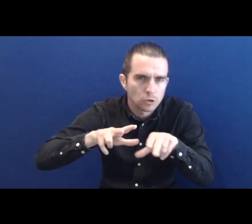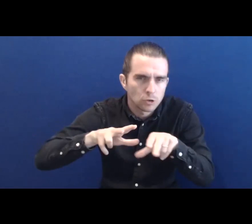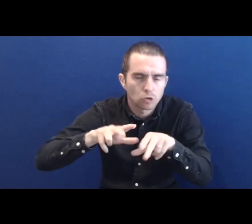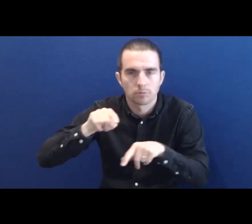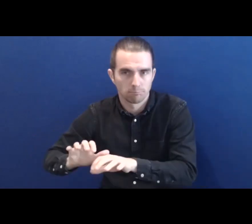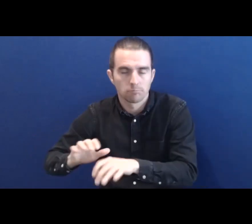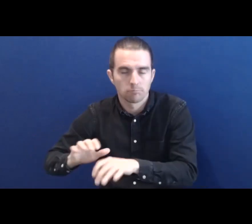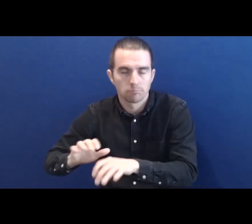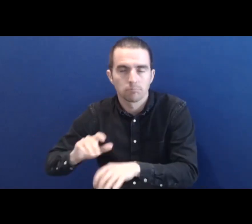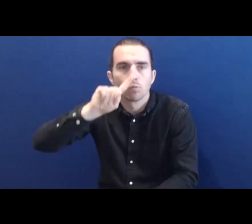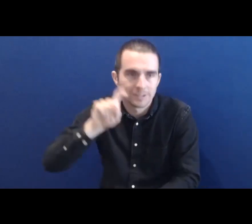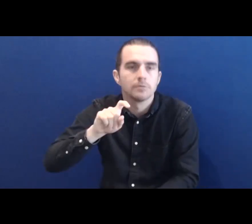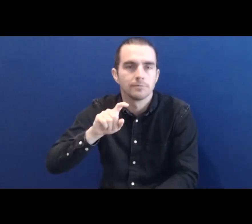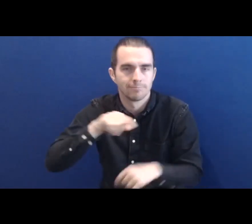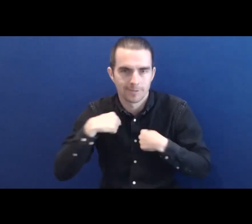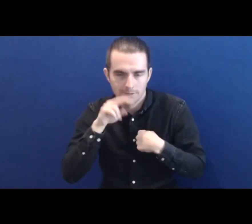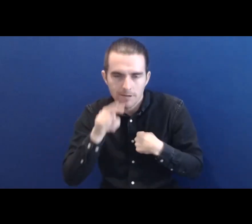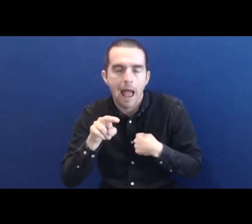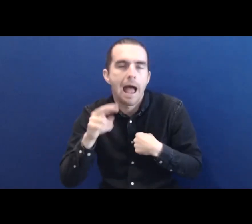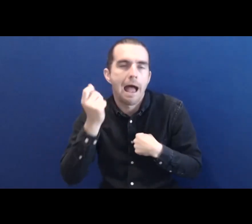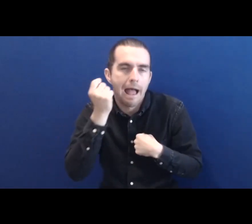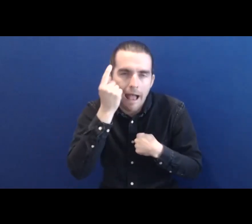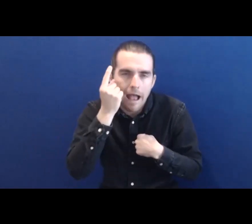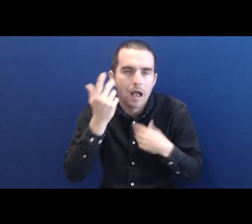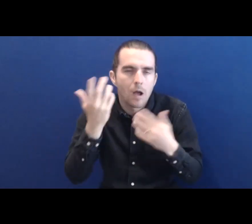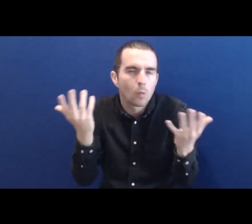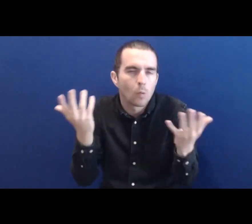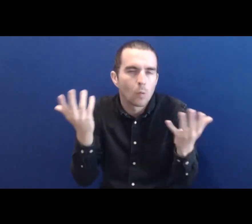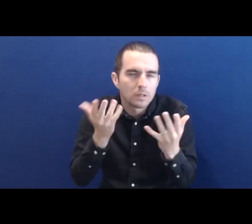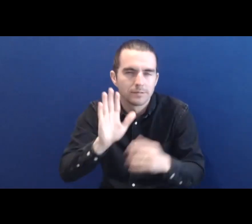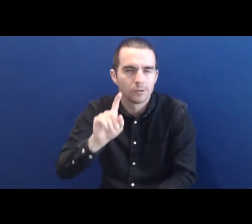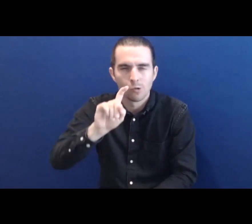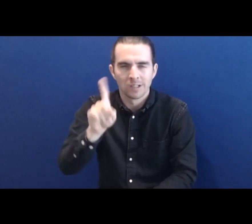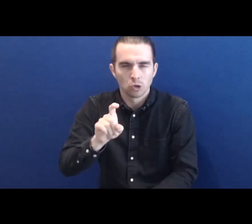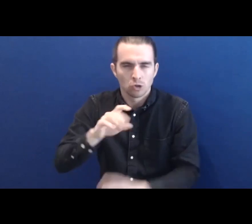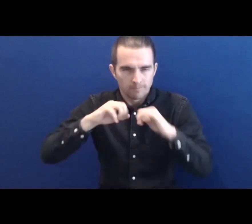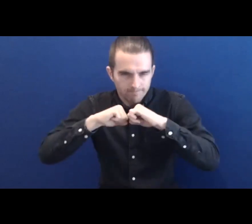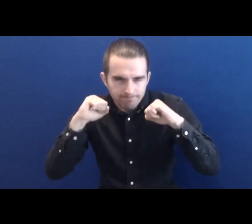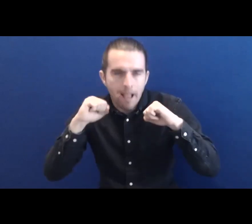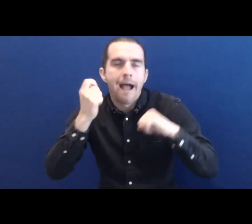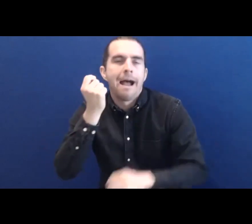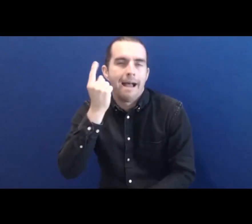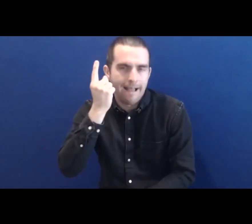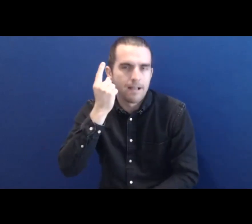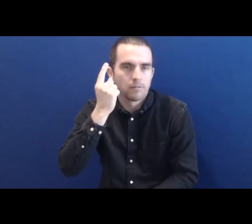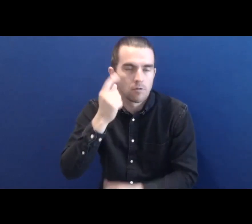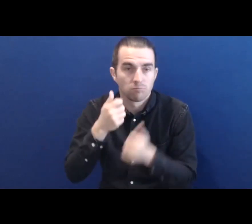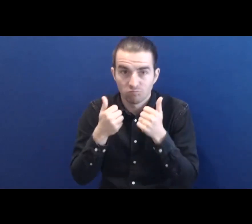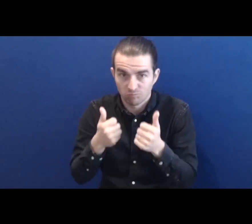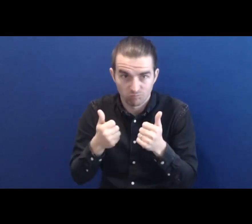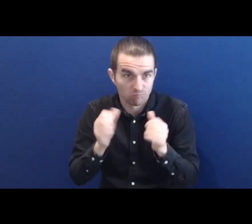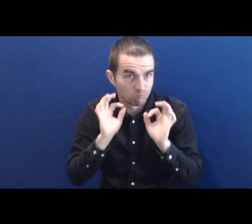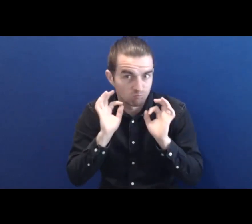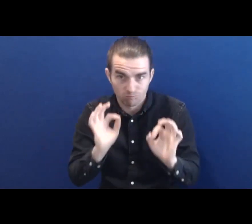I suppose, for the question. So that's great. And that's also useful for the recording and also for the